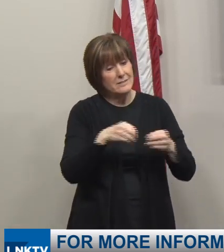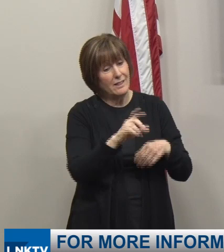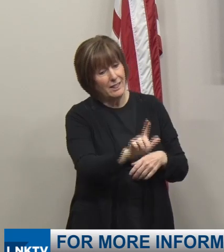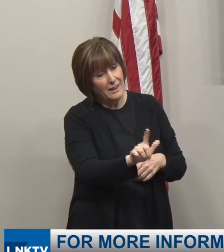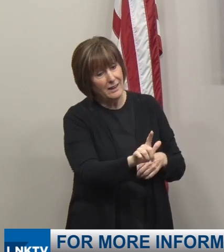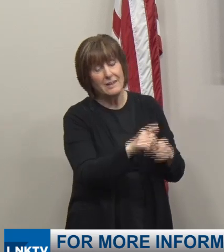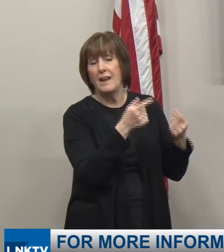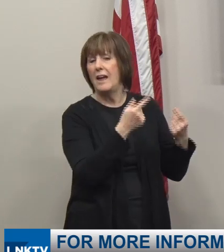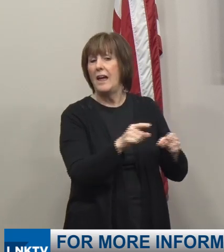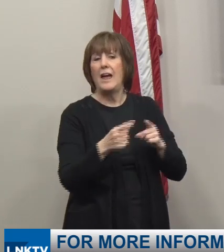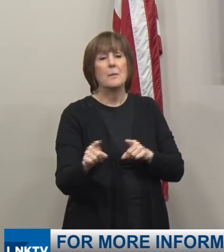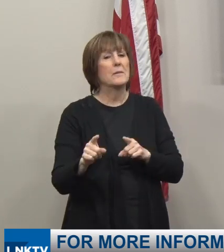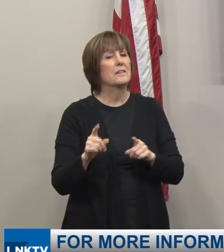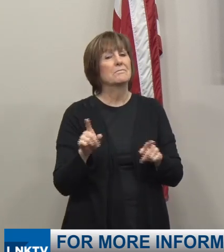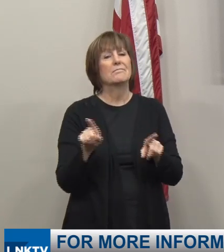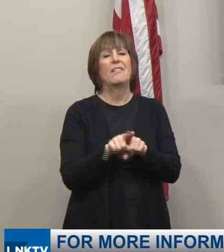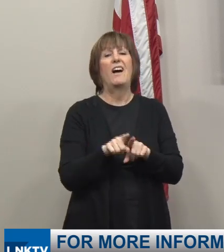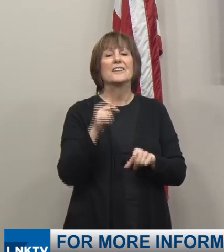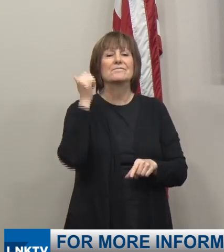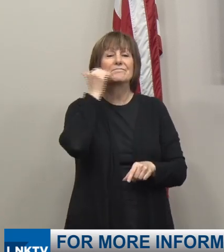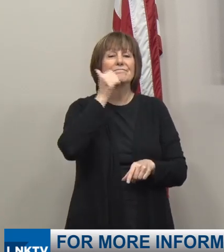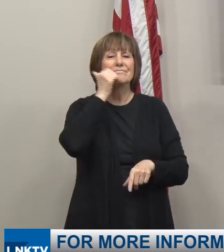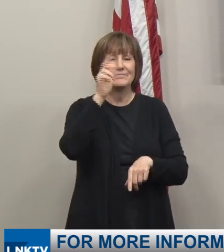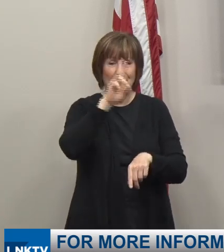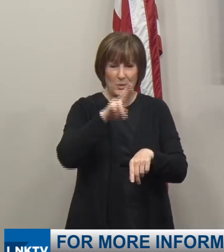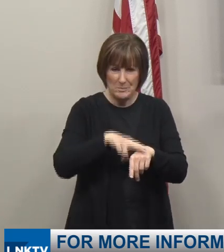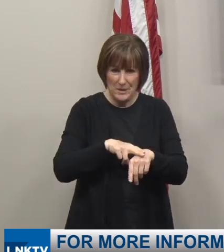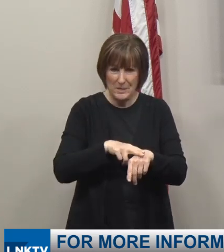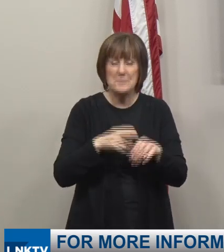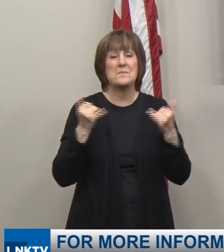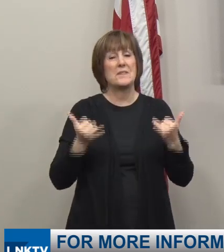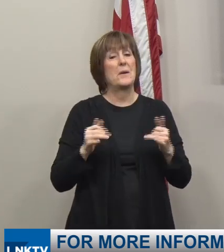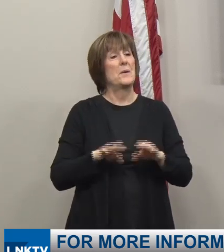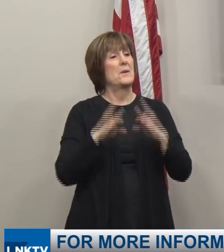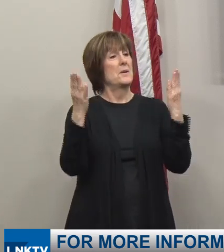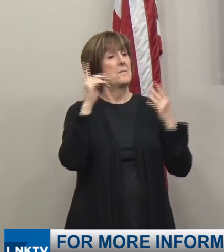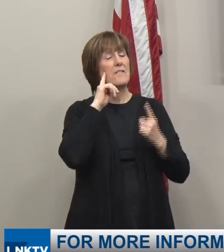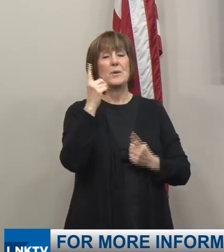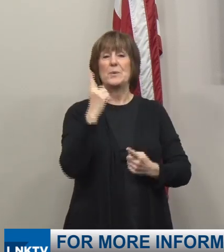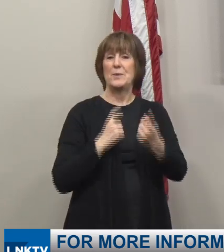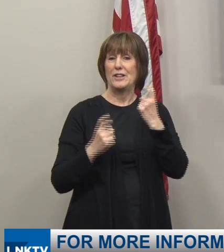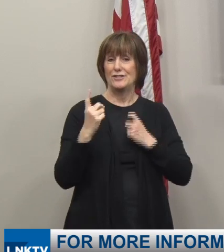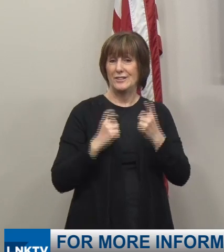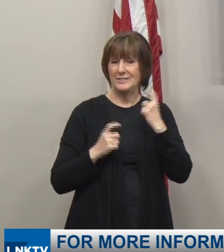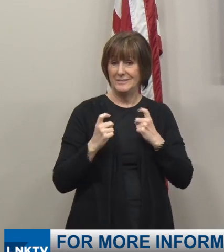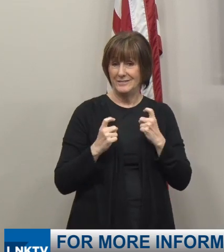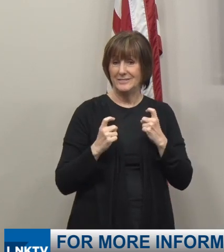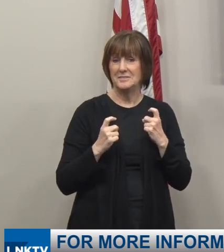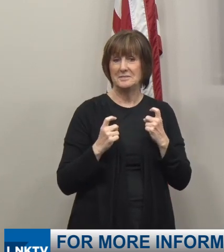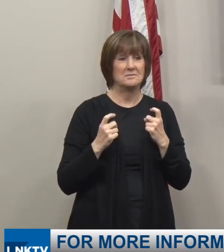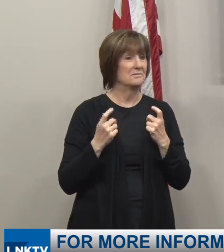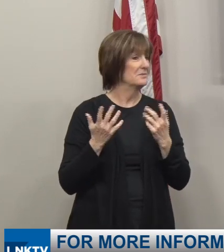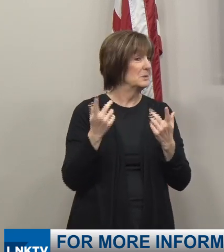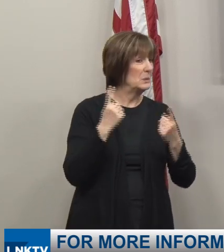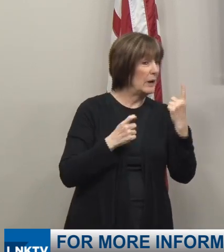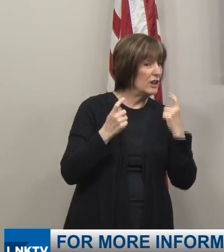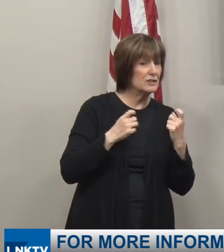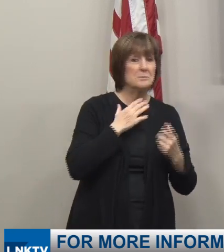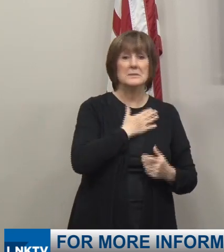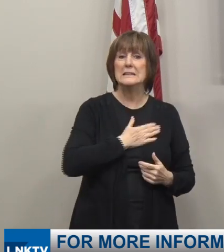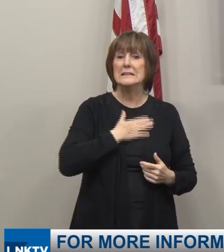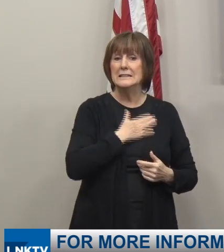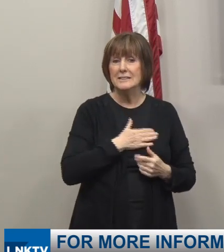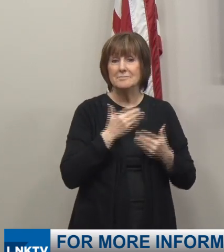are happening just according to normal schedule. With that, we will open it up for Q&A. If you have questions,